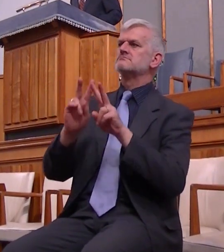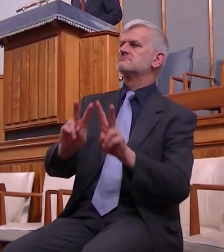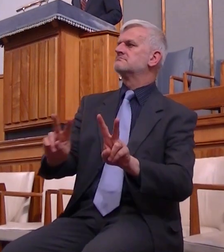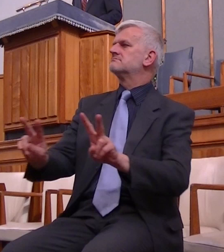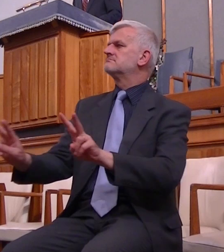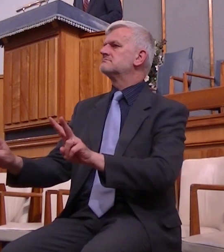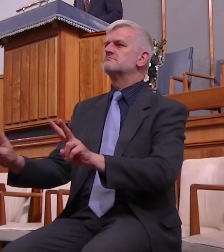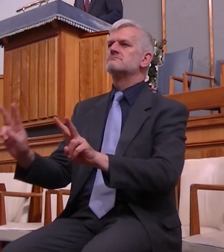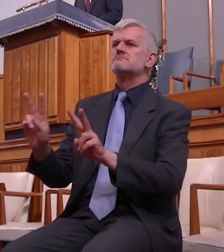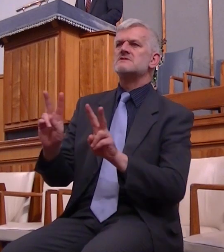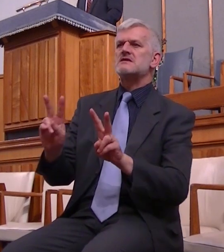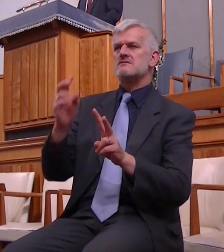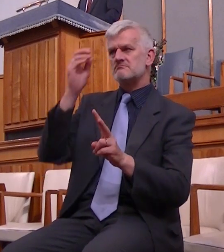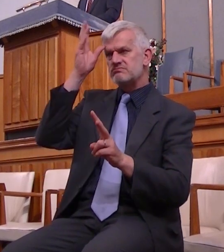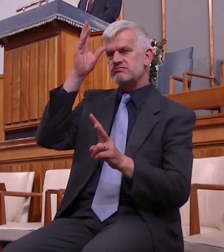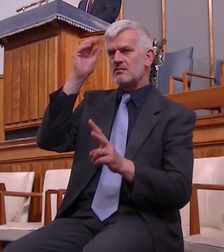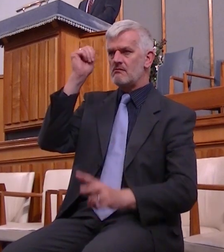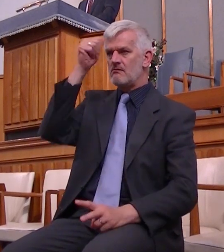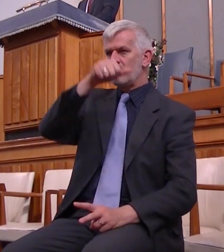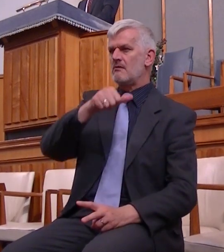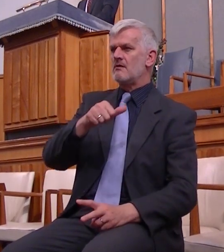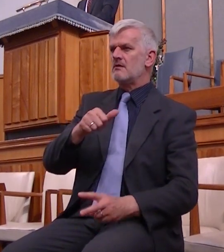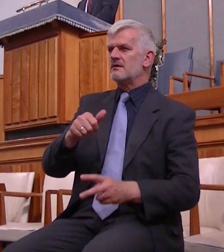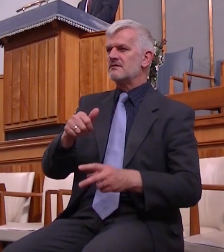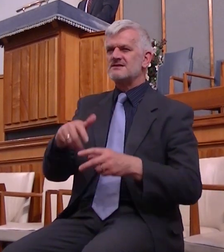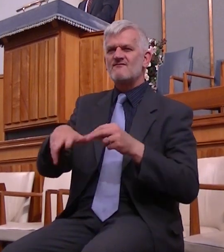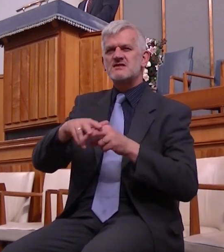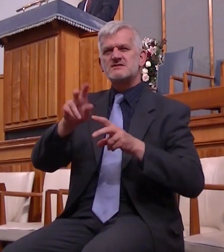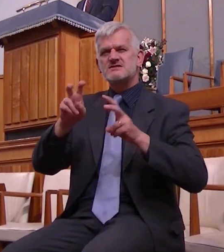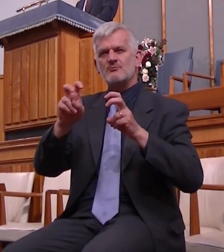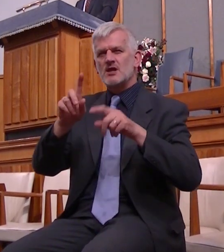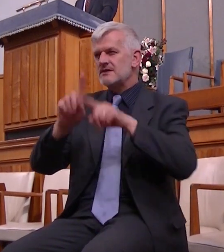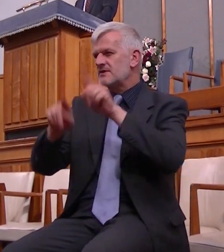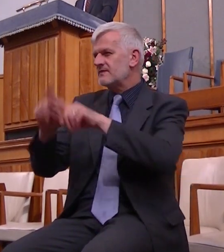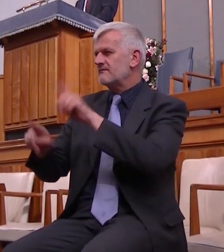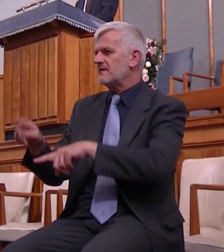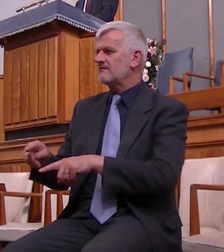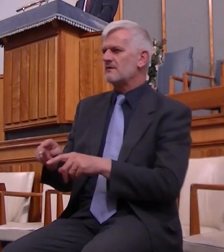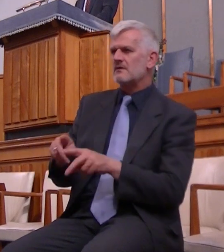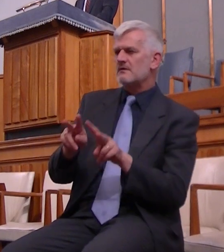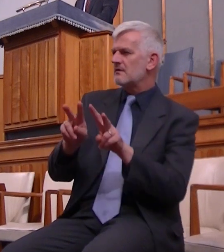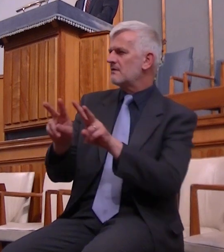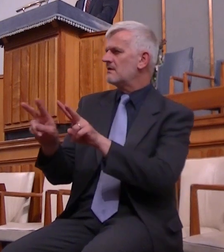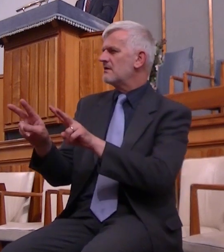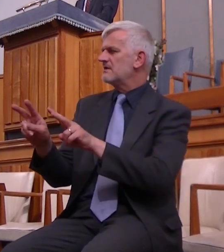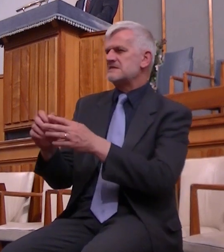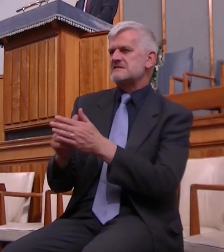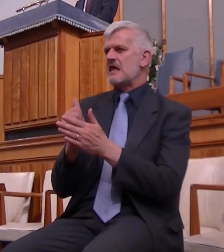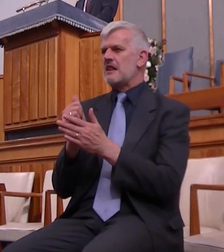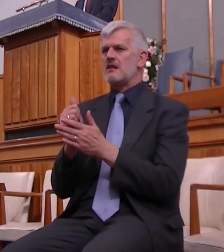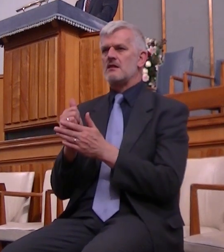of fields, who know all sorts of things, whether it's for your profession, your work,